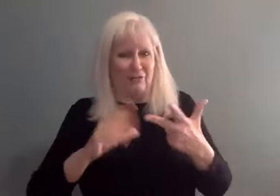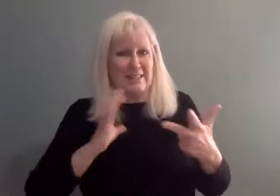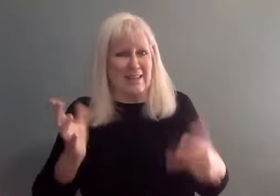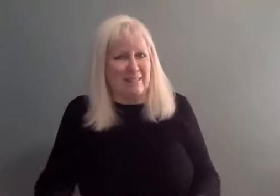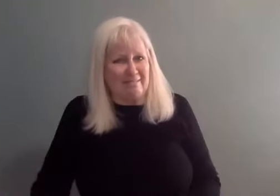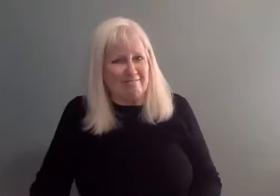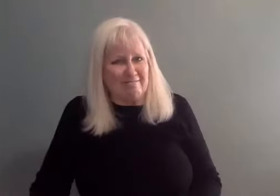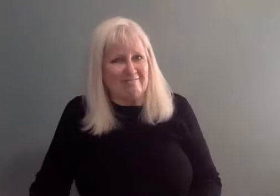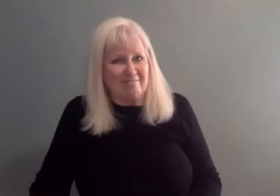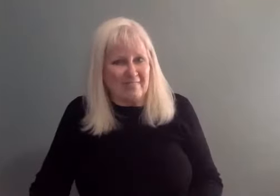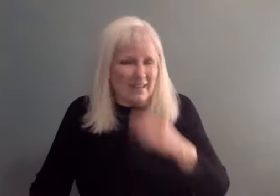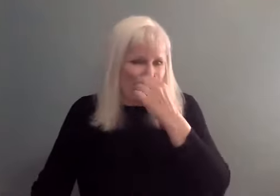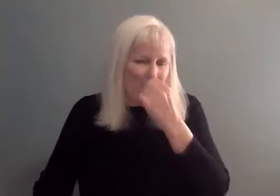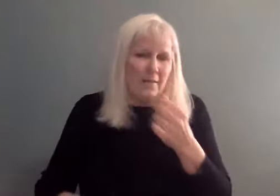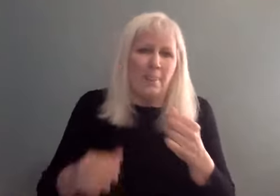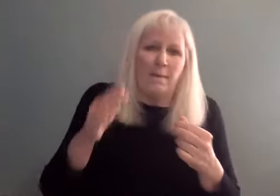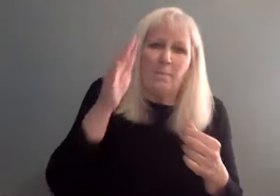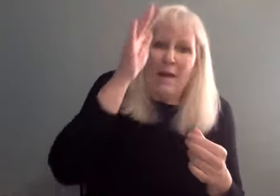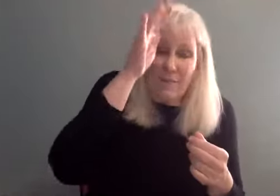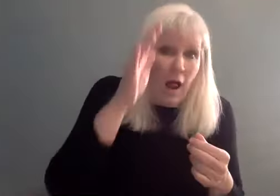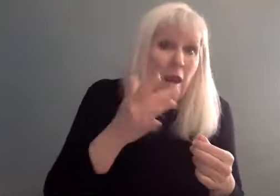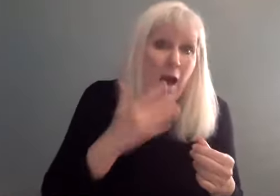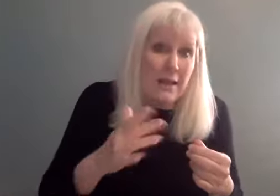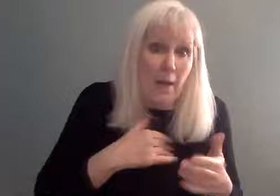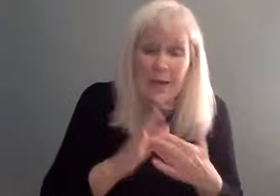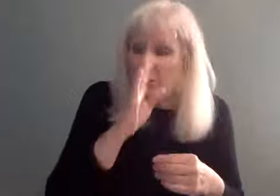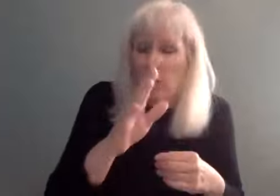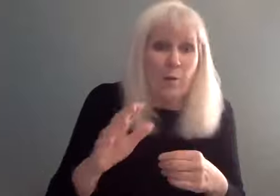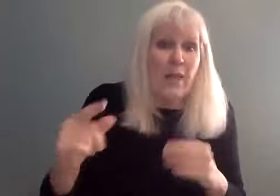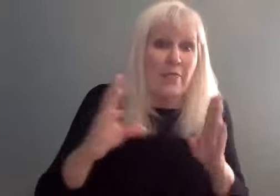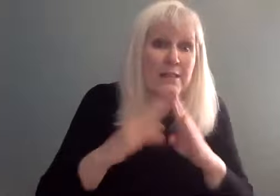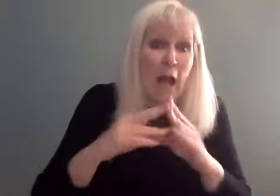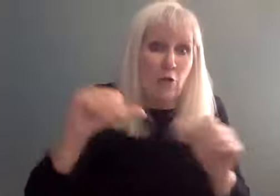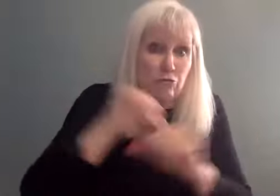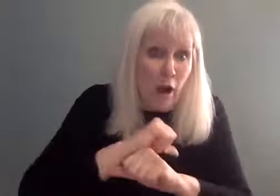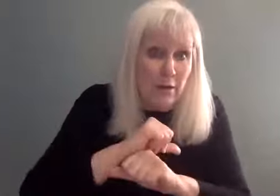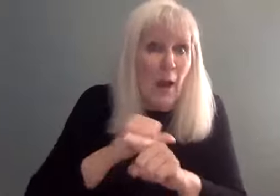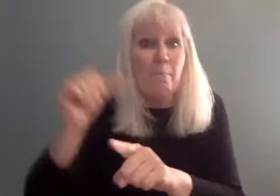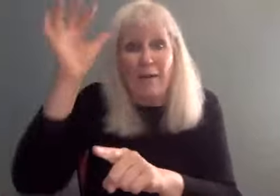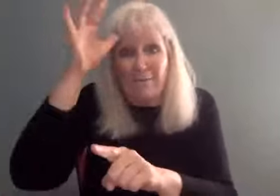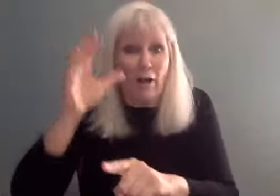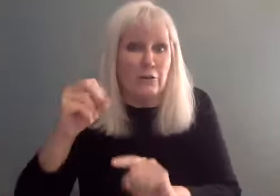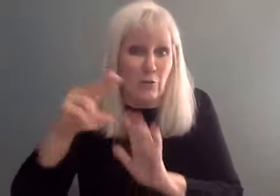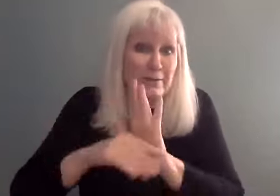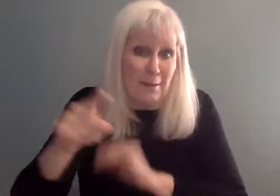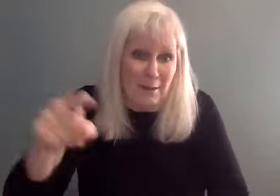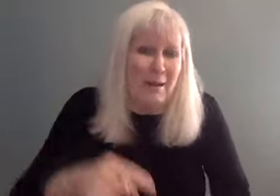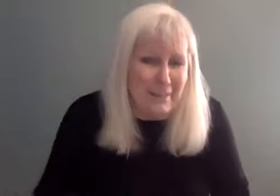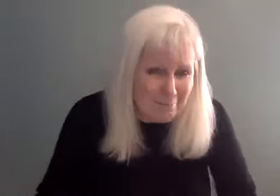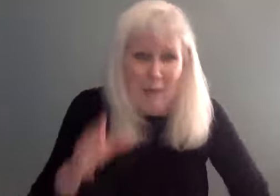my father 12-step the town drunk. The town drunk, my mother told me this after. If I hadn't been an